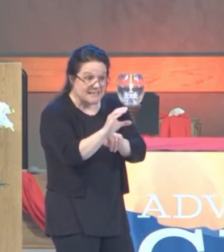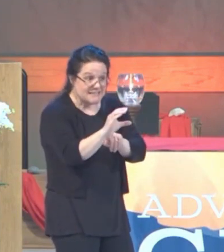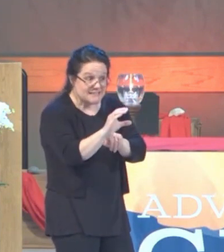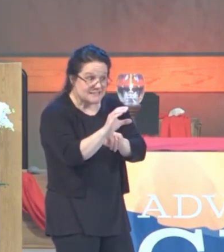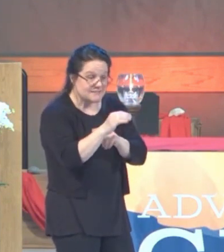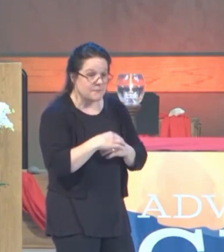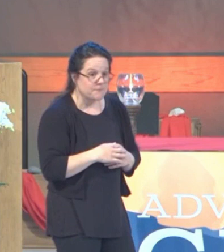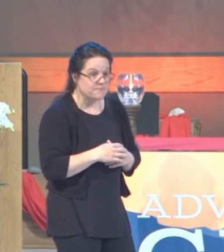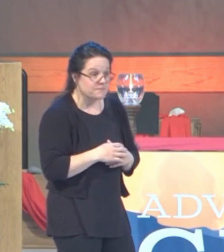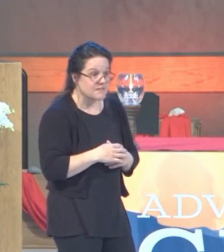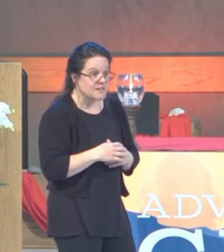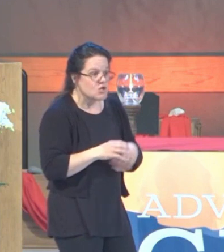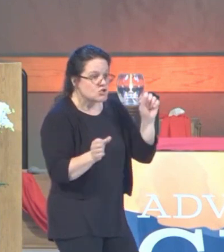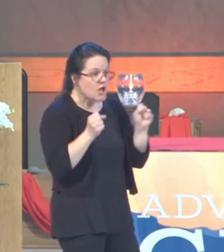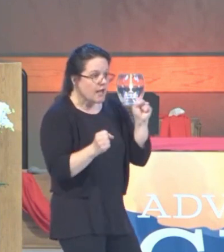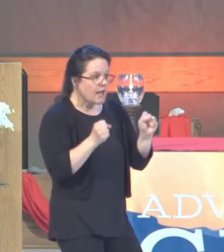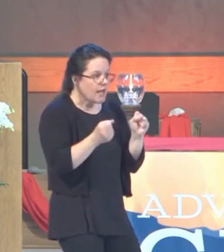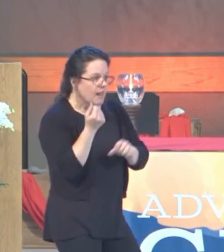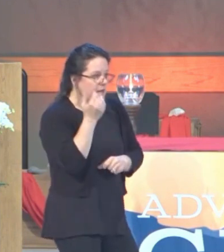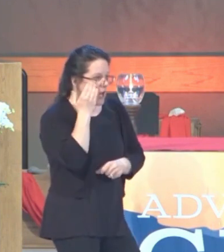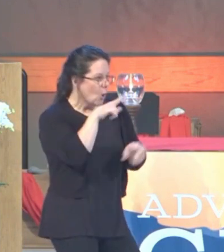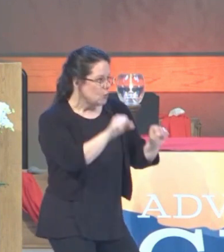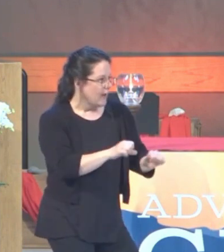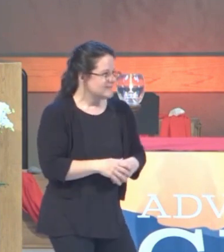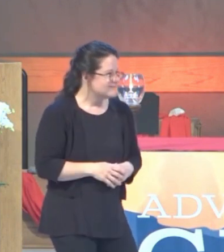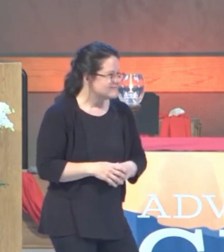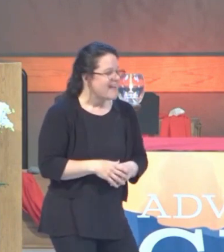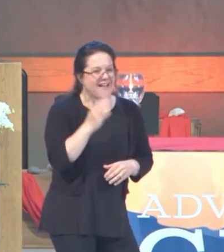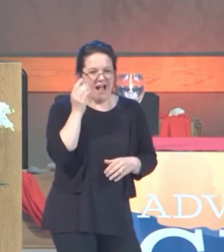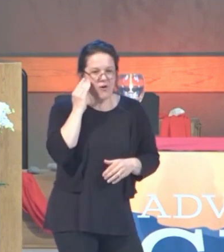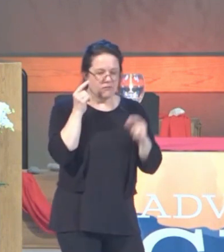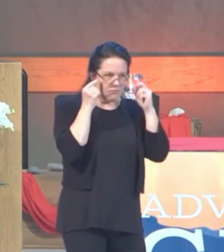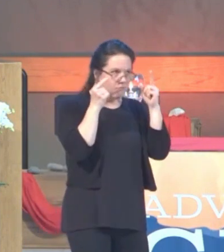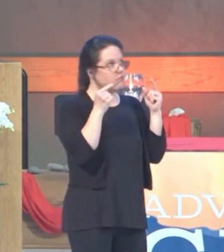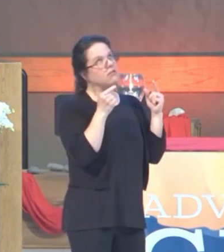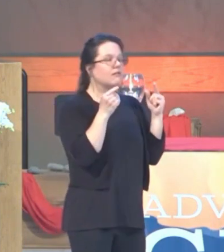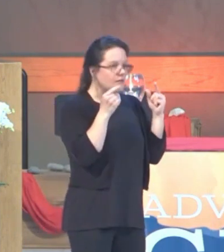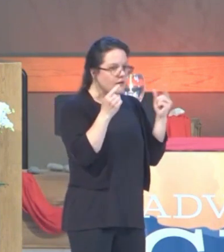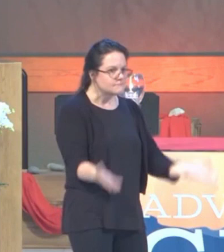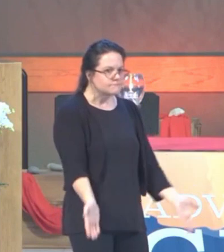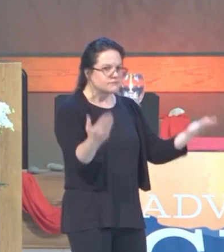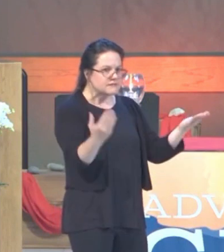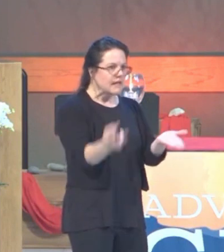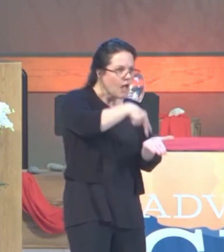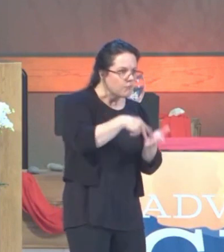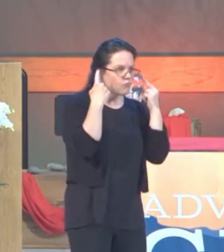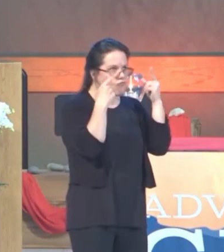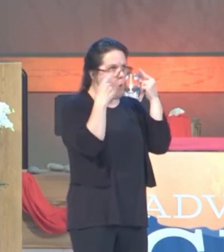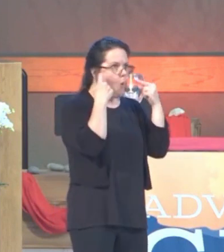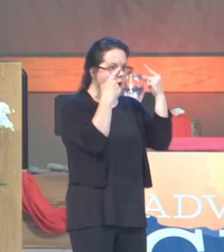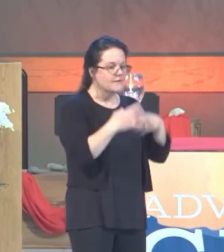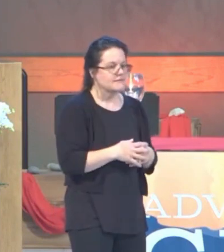place is basically like a playhouse. Shake it a little bit. I know you can do it. Those of you who are rolling your eyes now, or get theater, up and roll I guess them. You would call it.